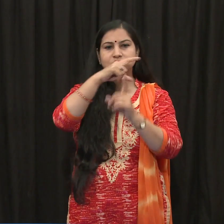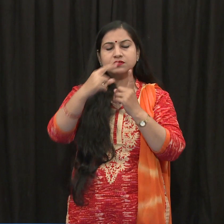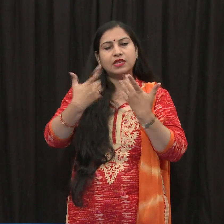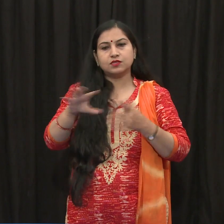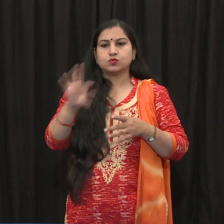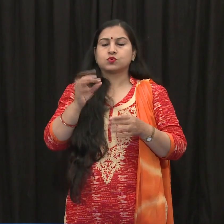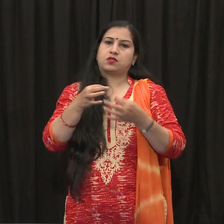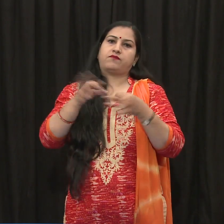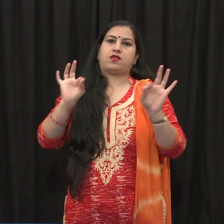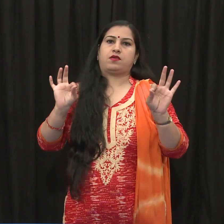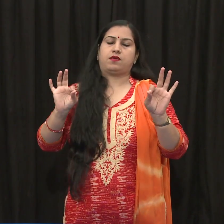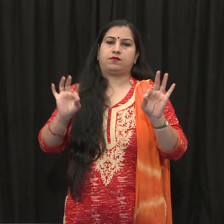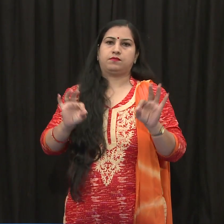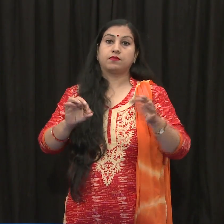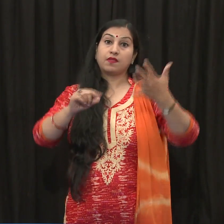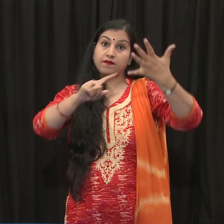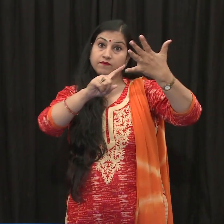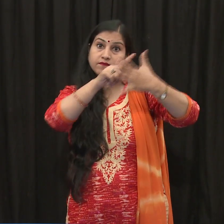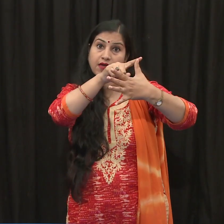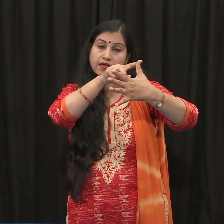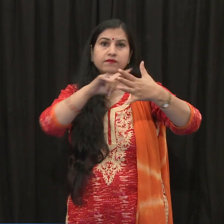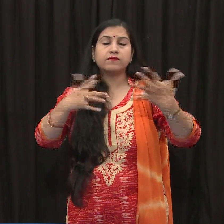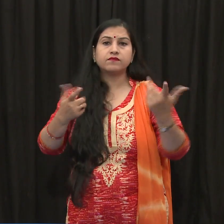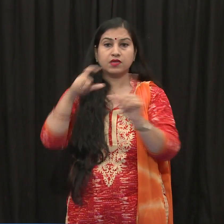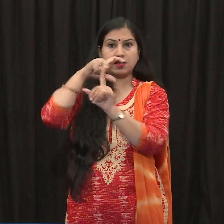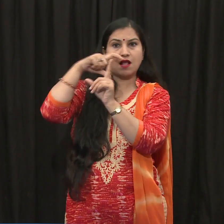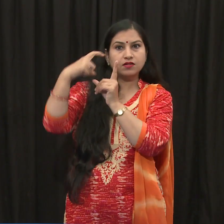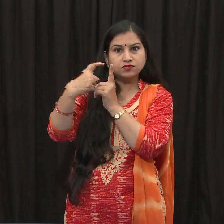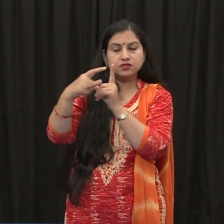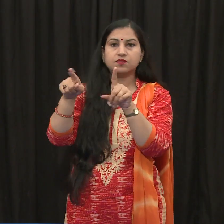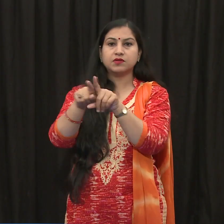Number 5, cultural and educational rights.